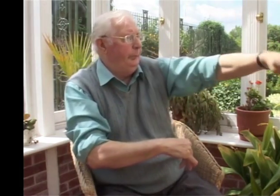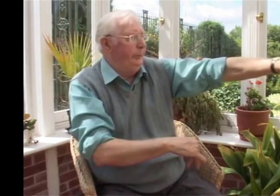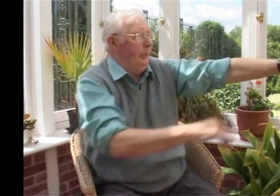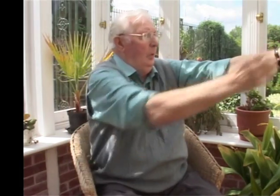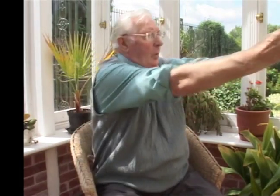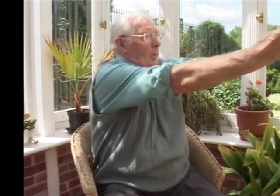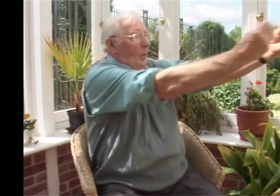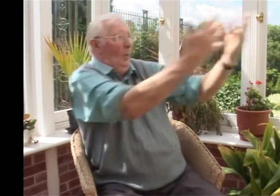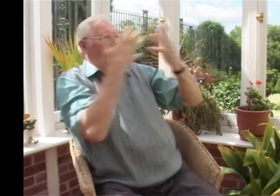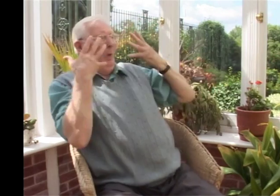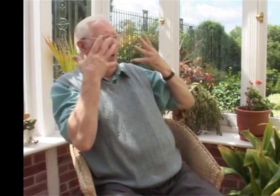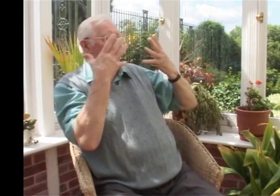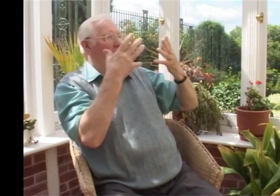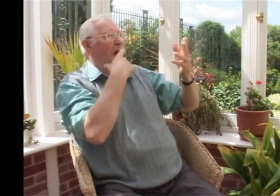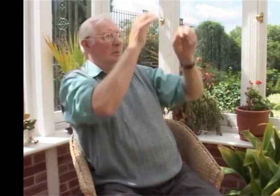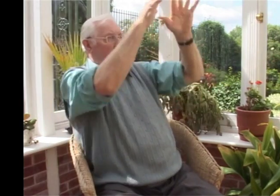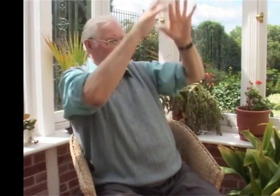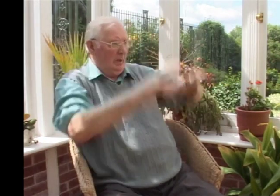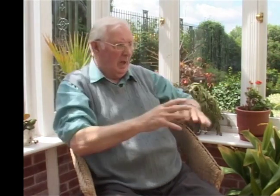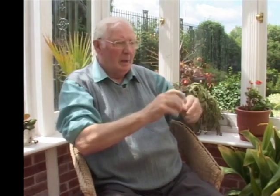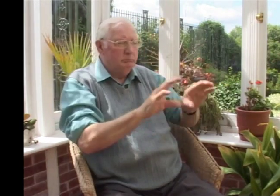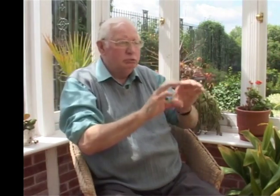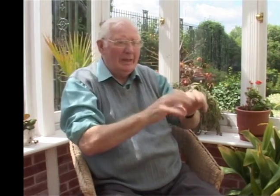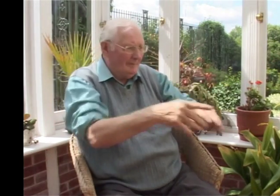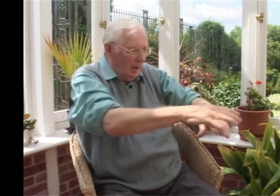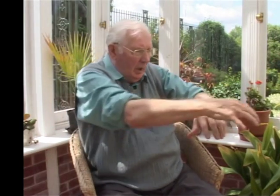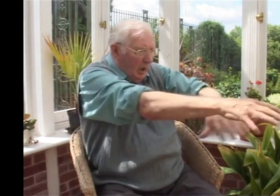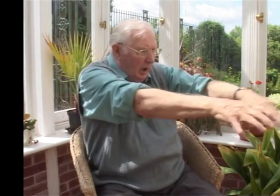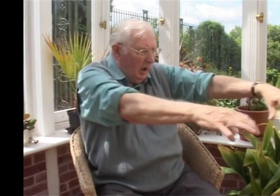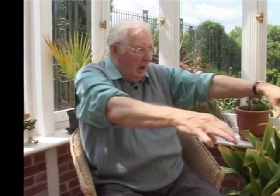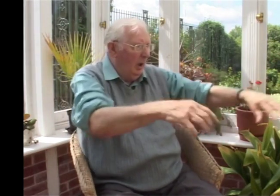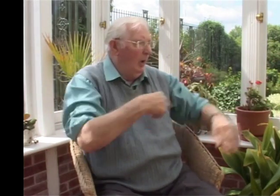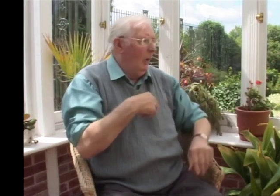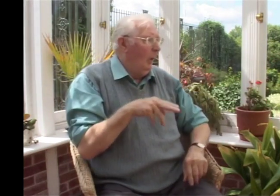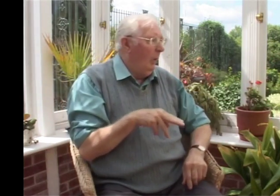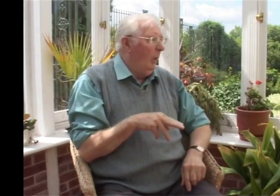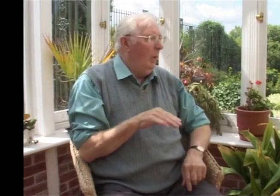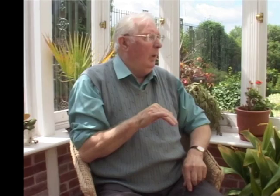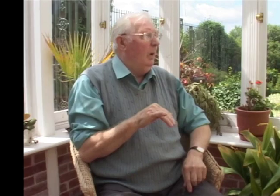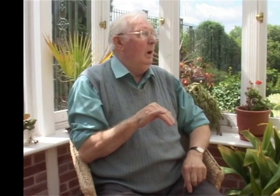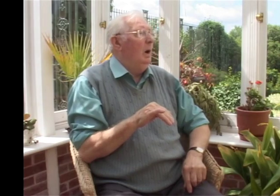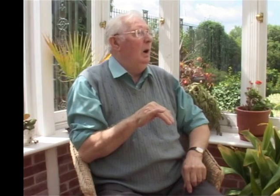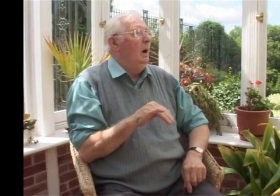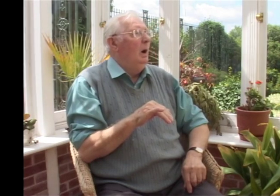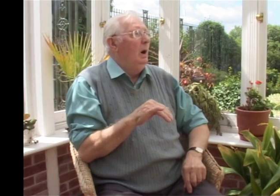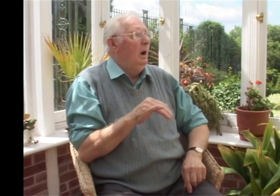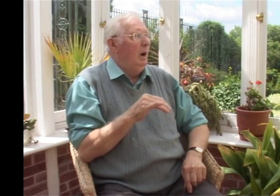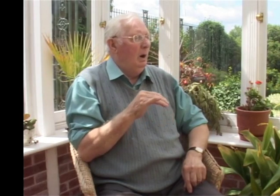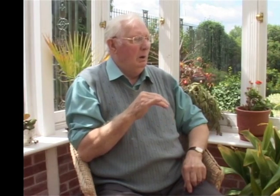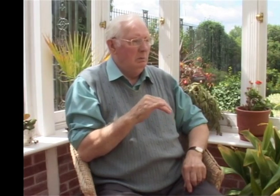There was glass and bricks and rubble everywhere. I thought, oh dear, blimey. And the